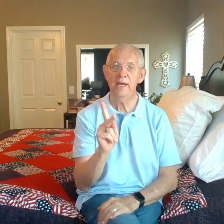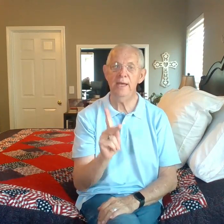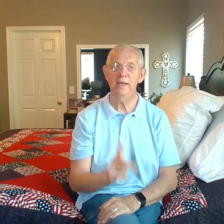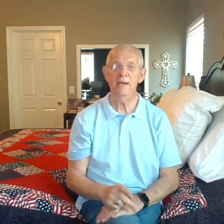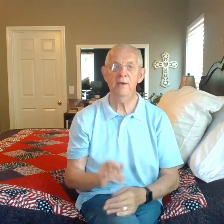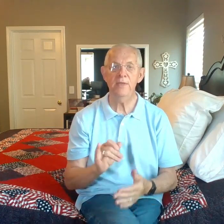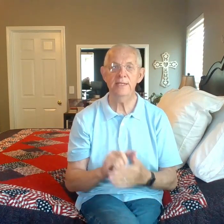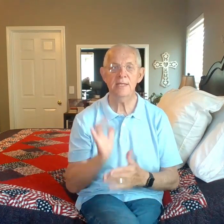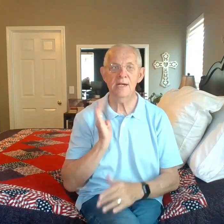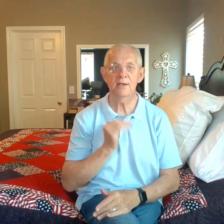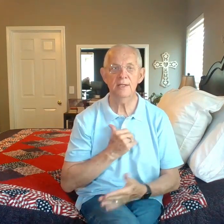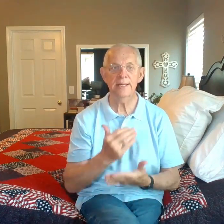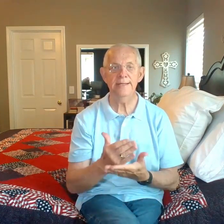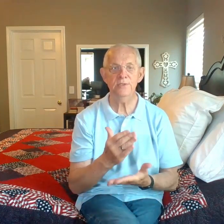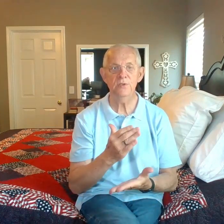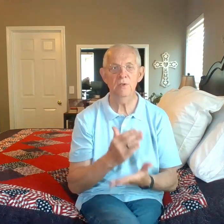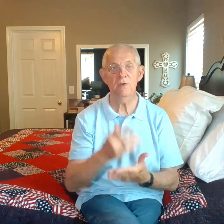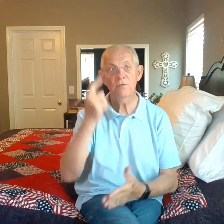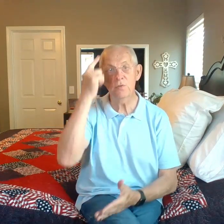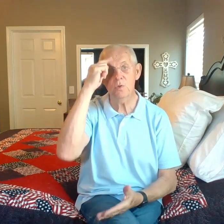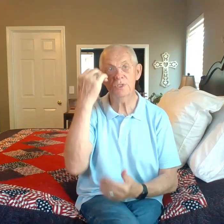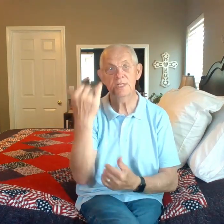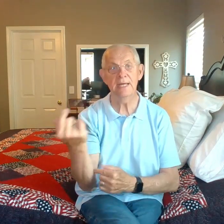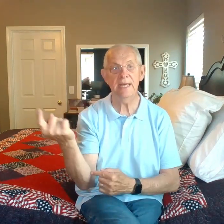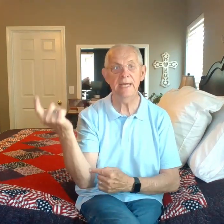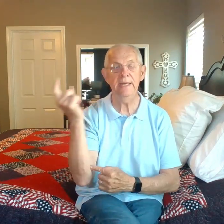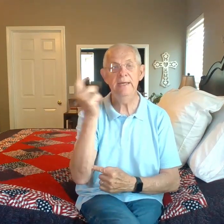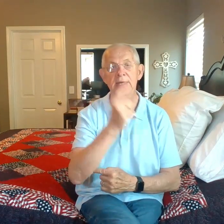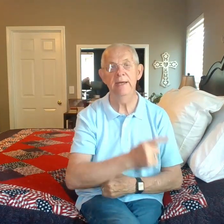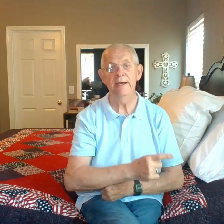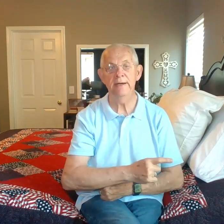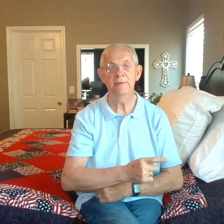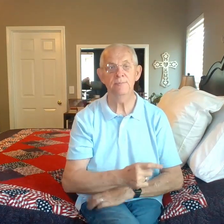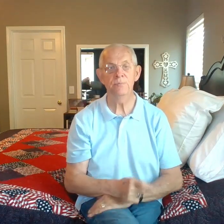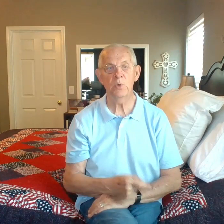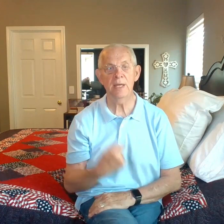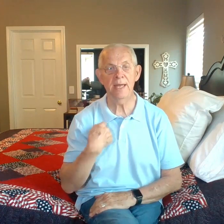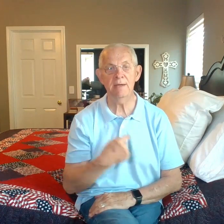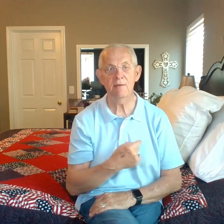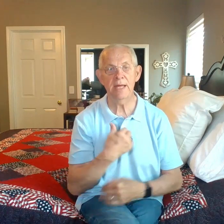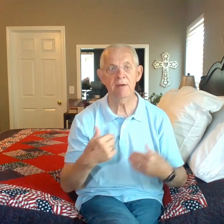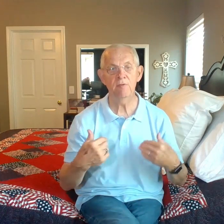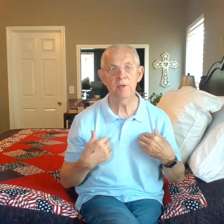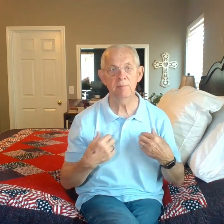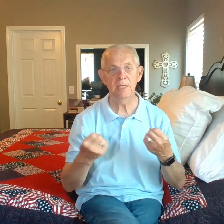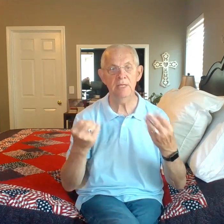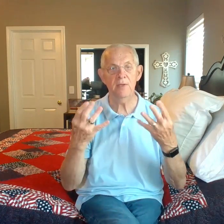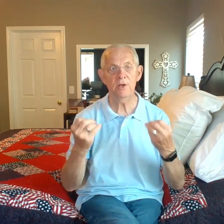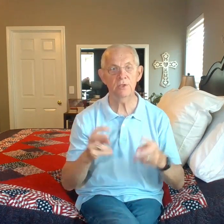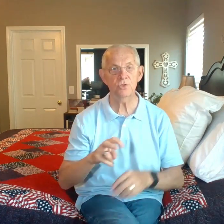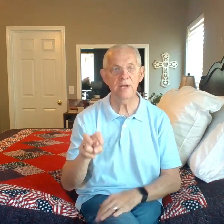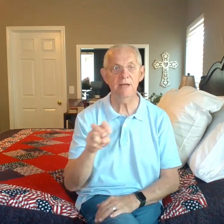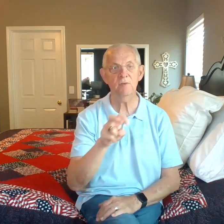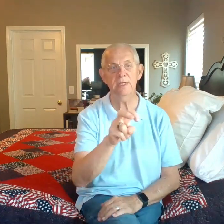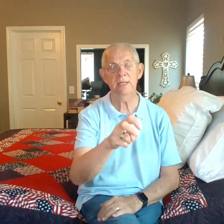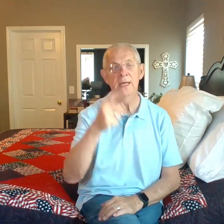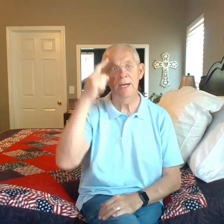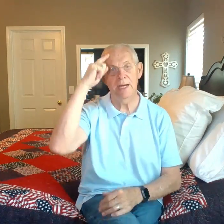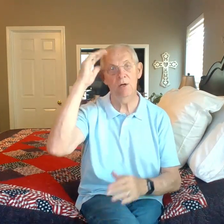Okay, that's our lesson for today. We have many that are traveling. I hope that